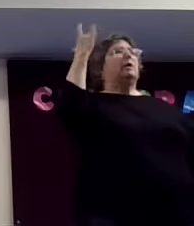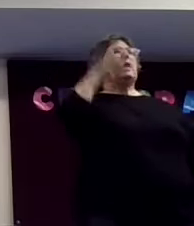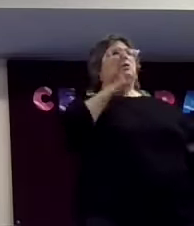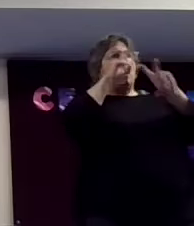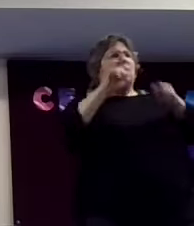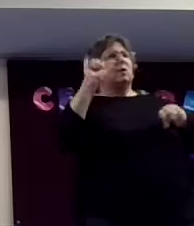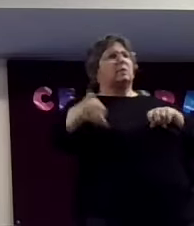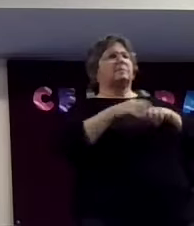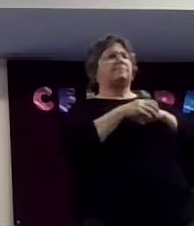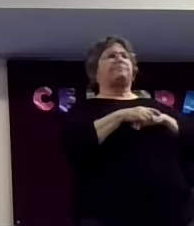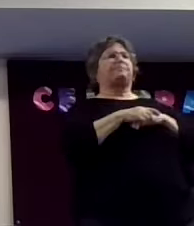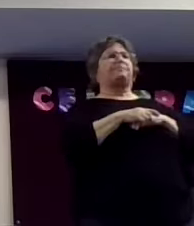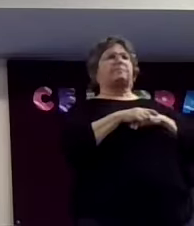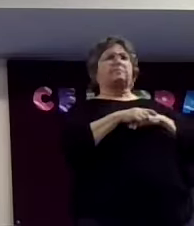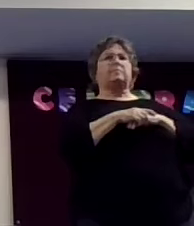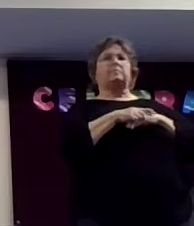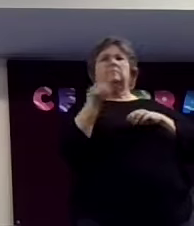I want to look at.